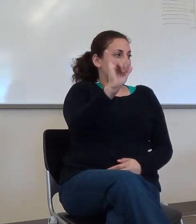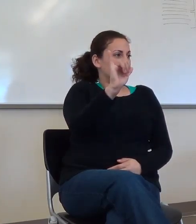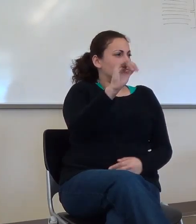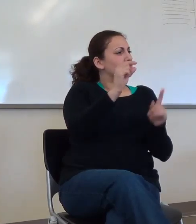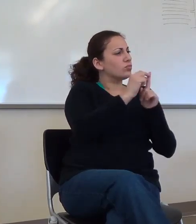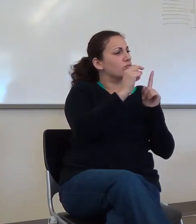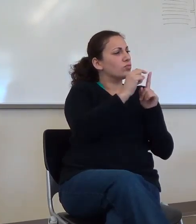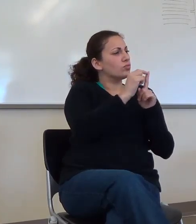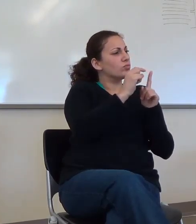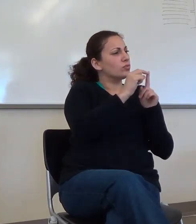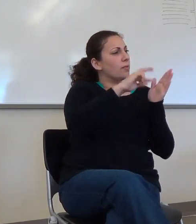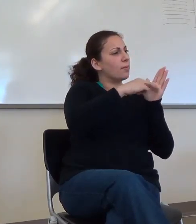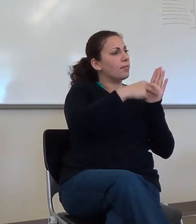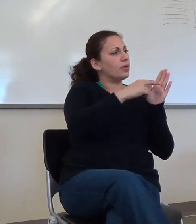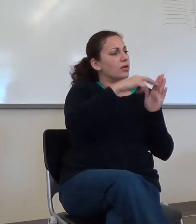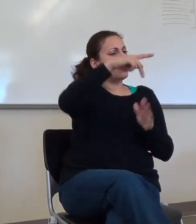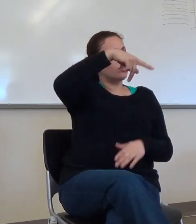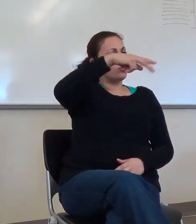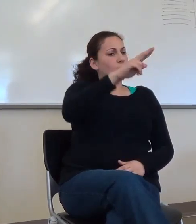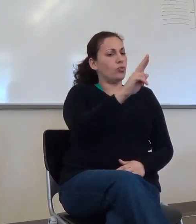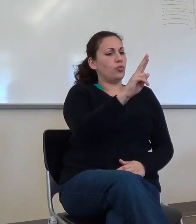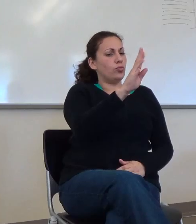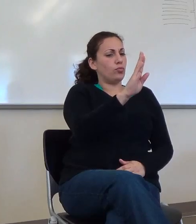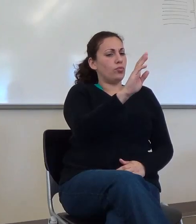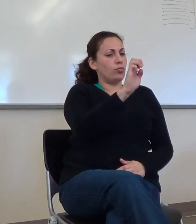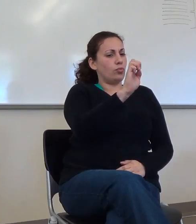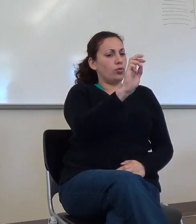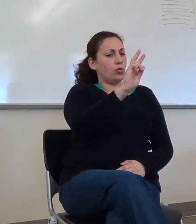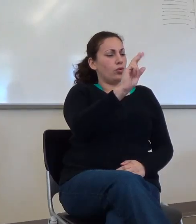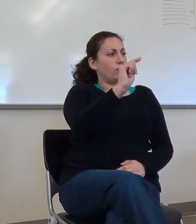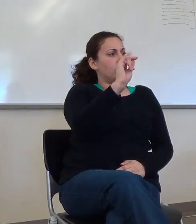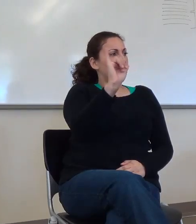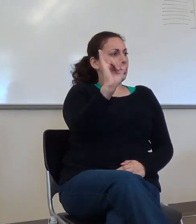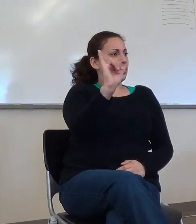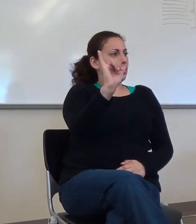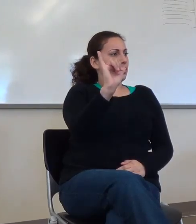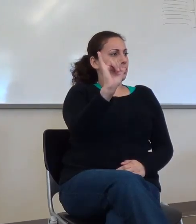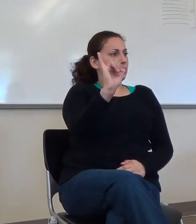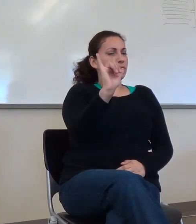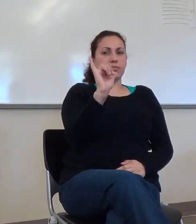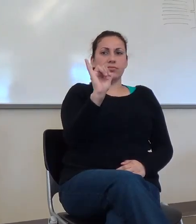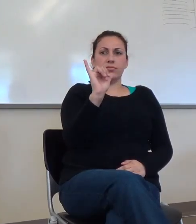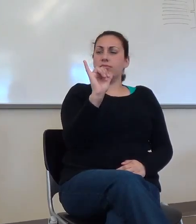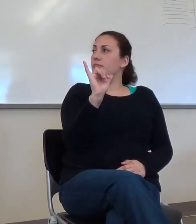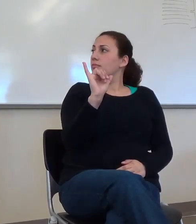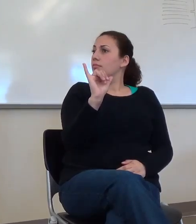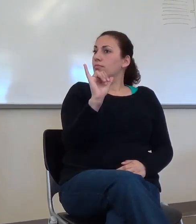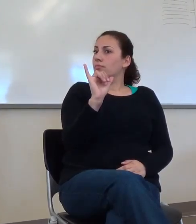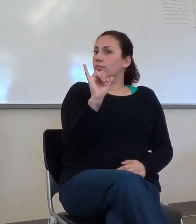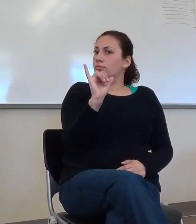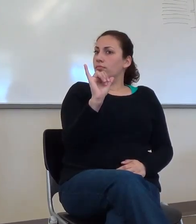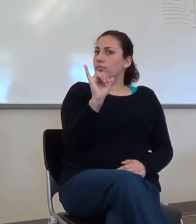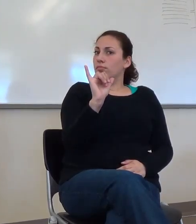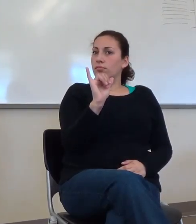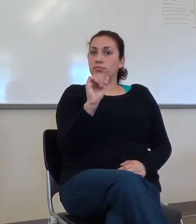What age are they talking about here? What age? Yeah, I'm talking about, for girls, is like